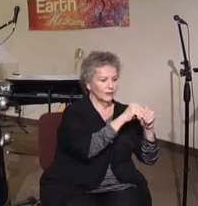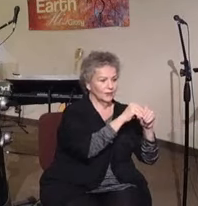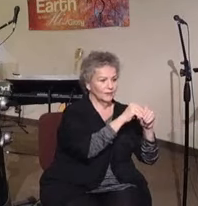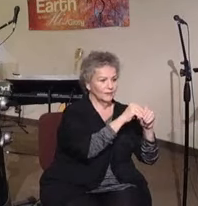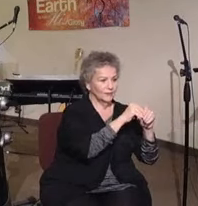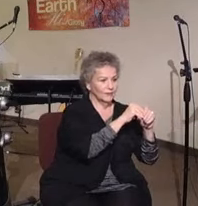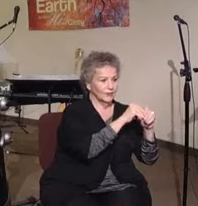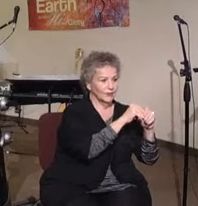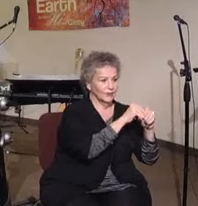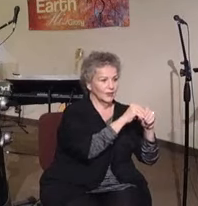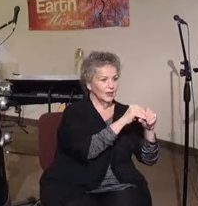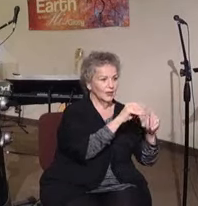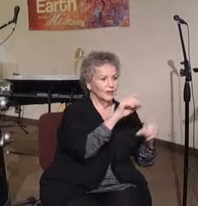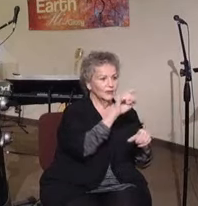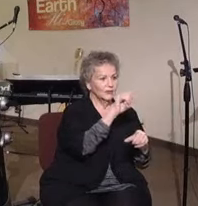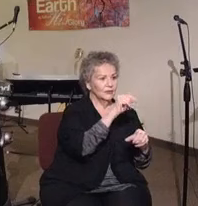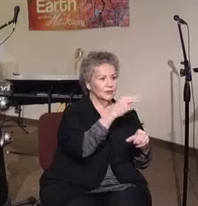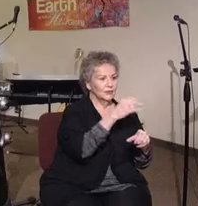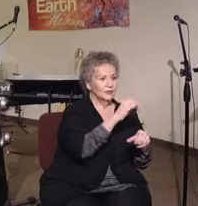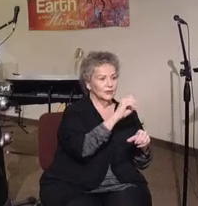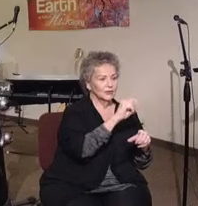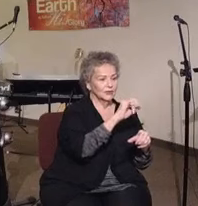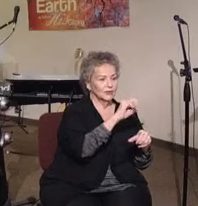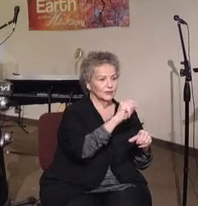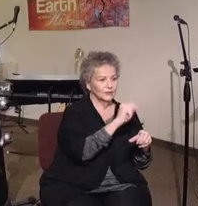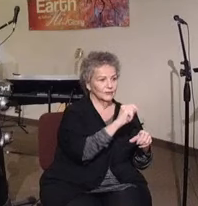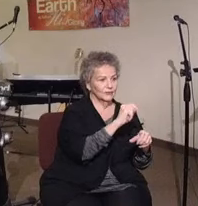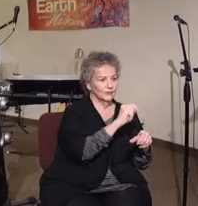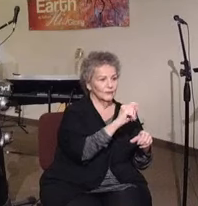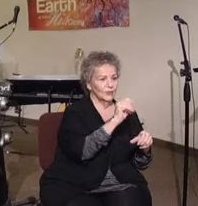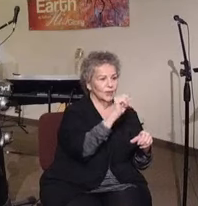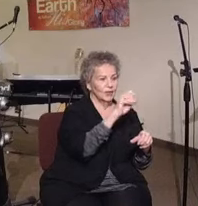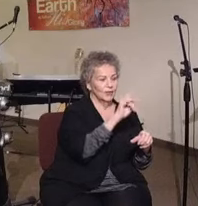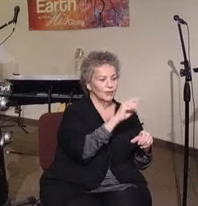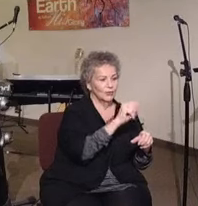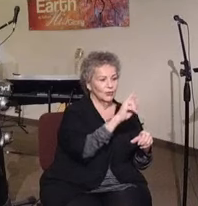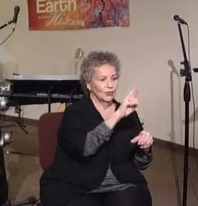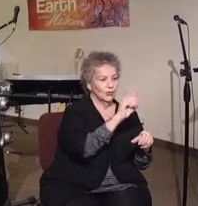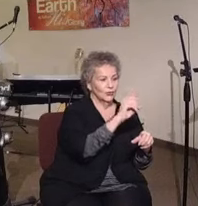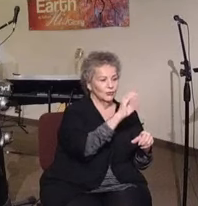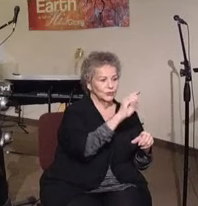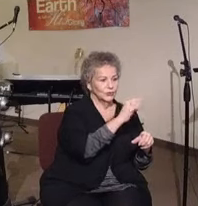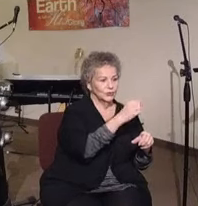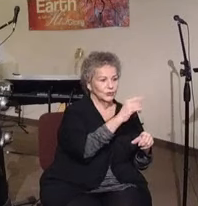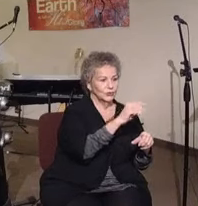the thesis. This is from Adrian Rogers. Over here is capitalism.